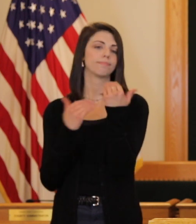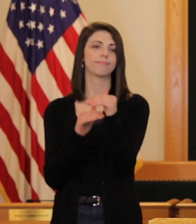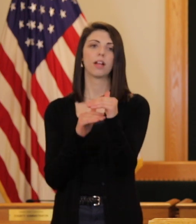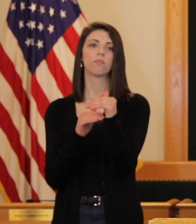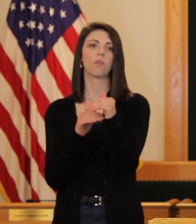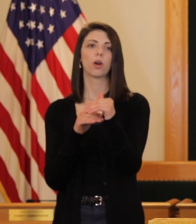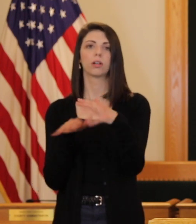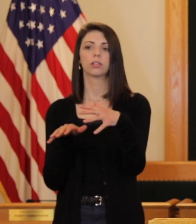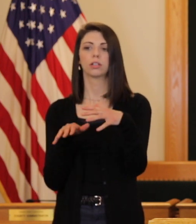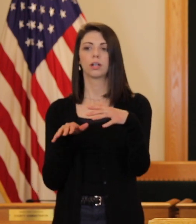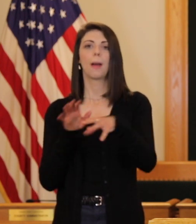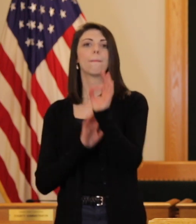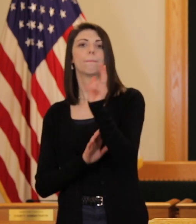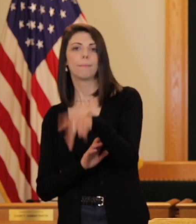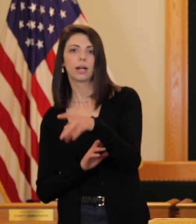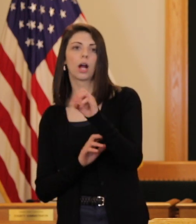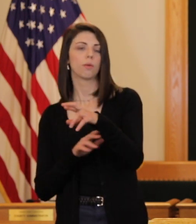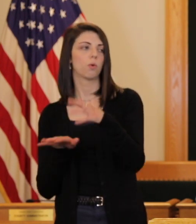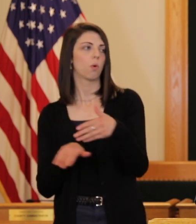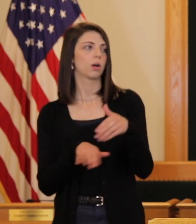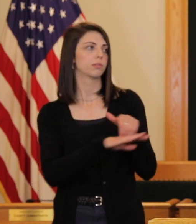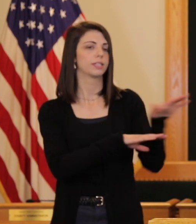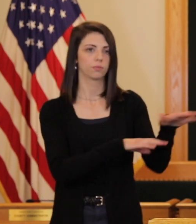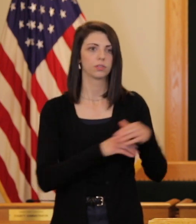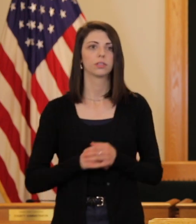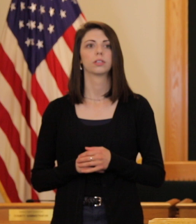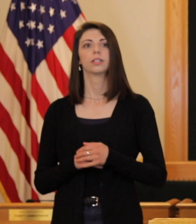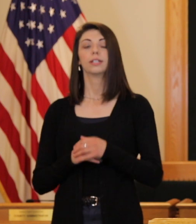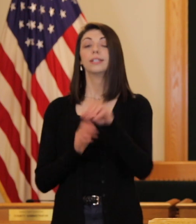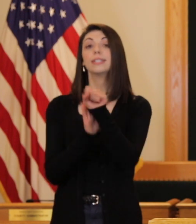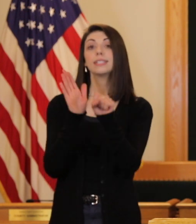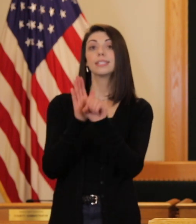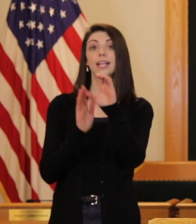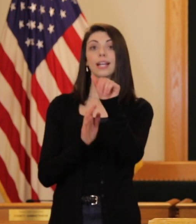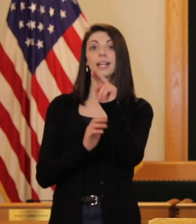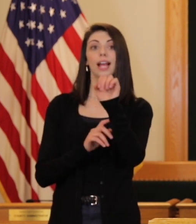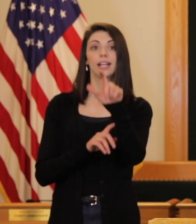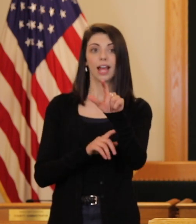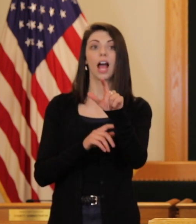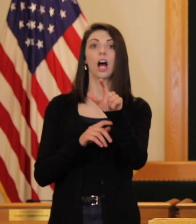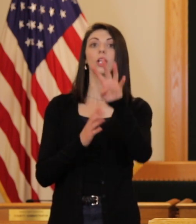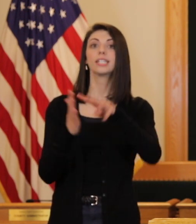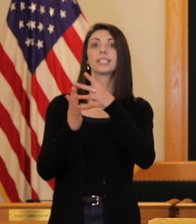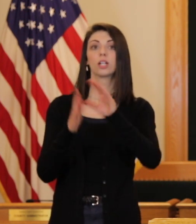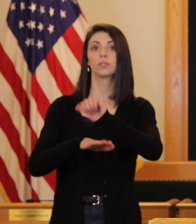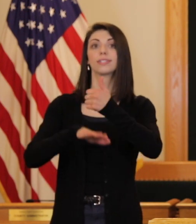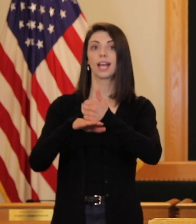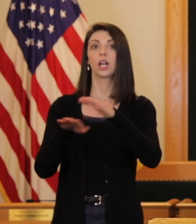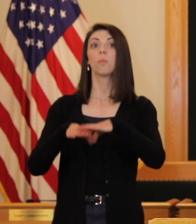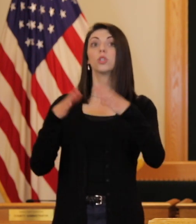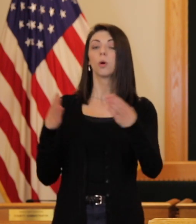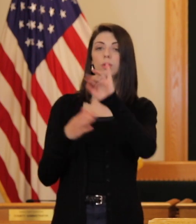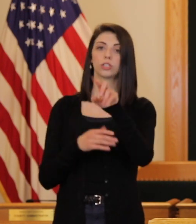only. The state canal system has announced a phased reopening. The Oswego Canal is scheduled to open by July 4th,